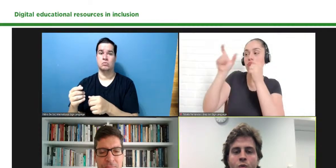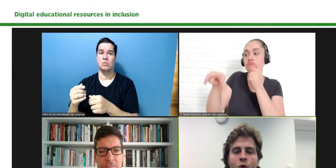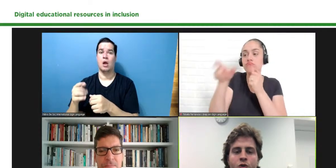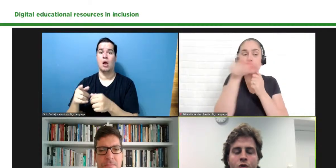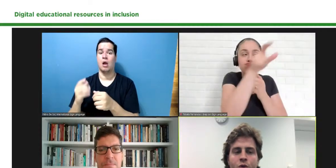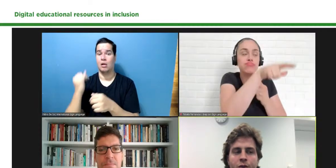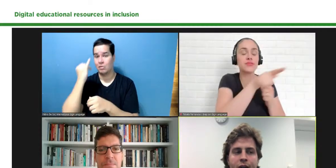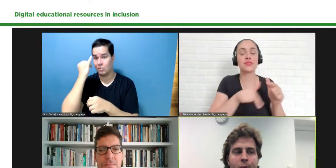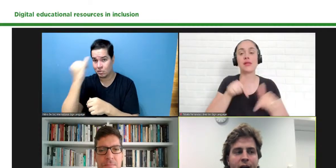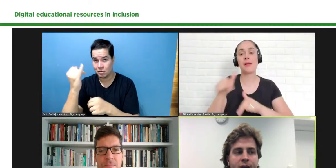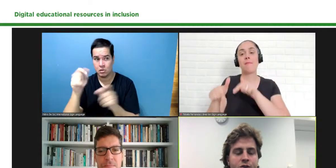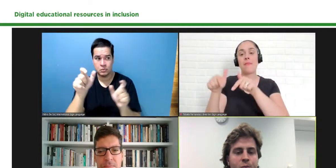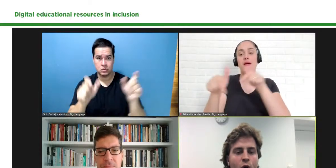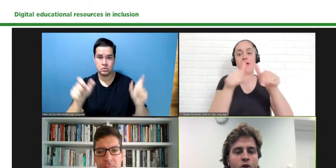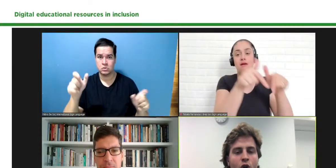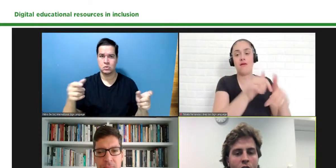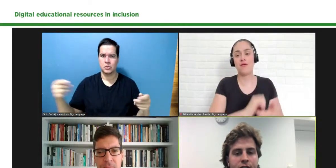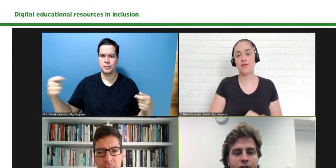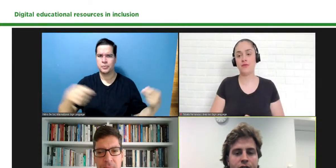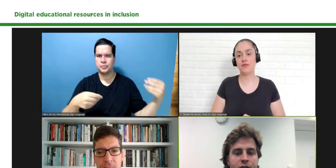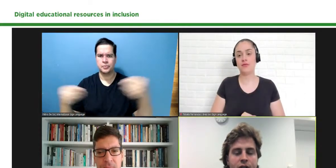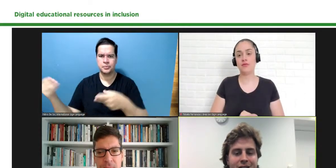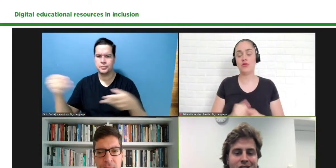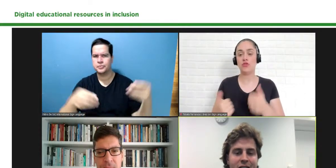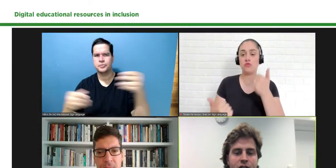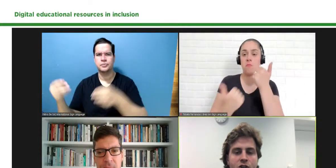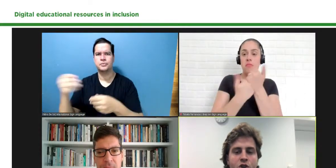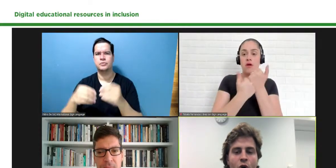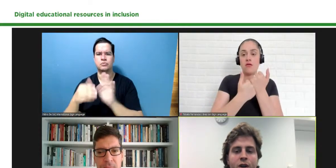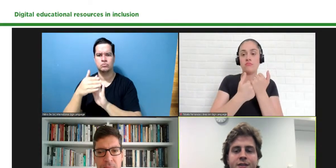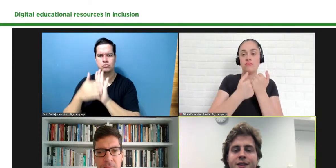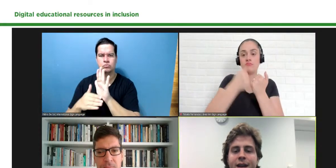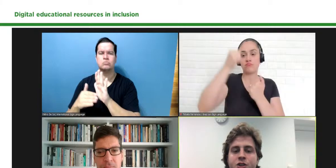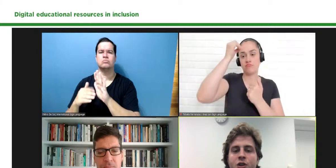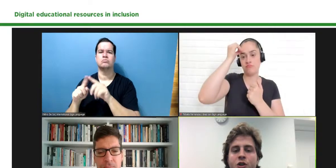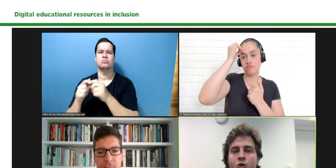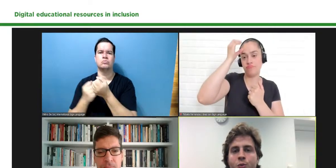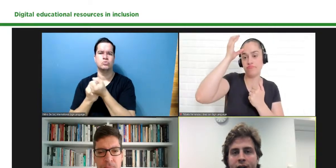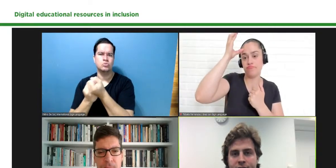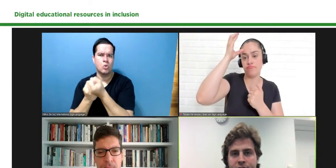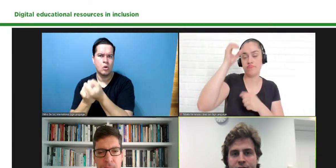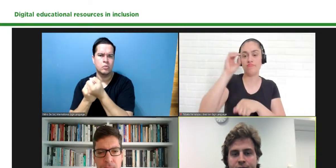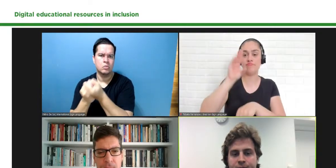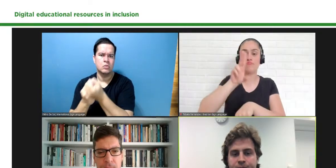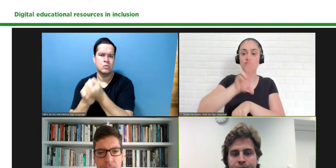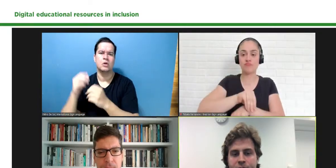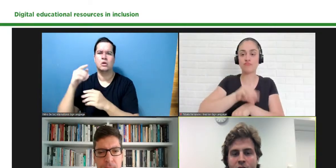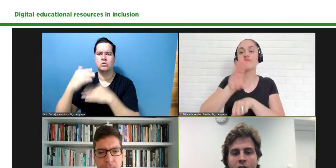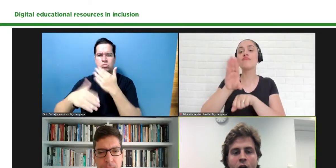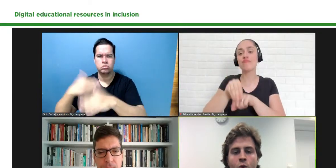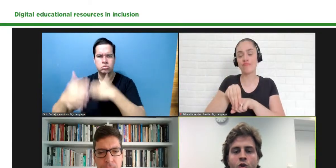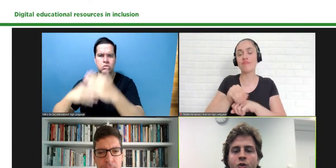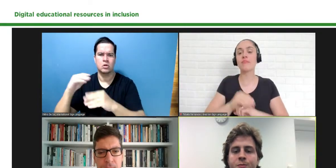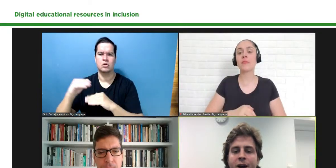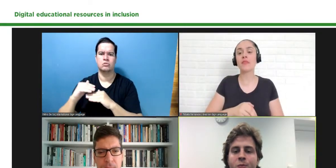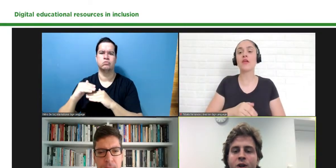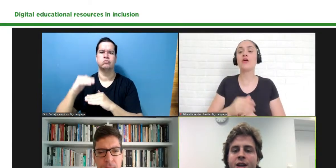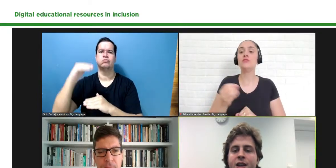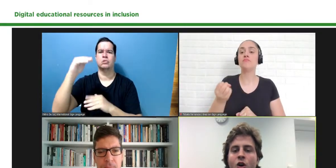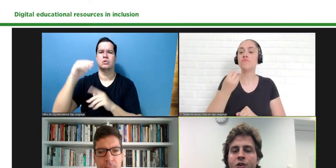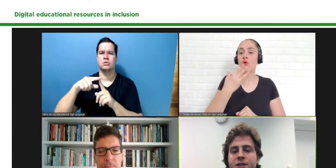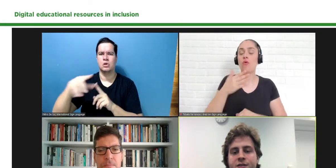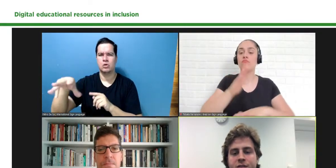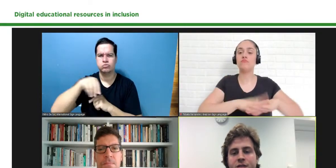We also want to thereby support knowledge, exchange, and showcase international good practices. We do this by